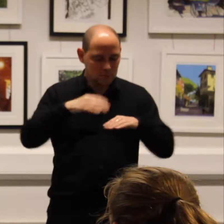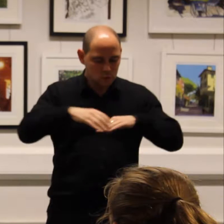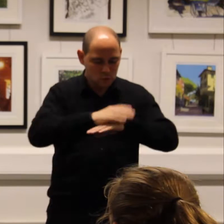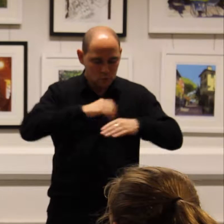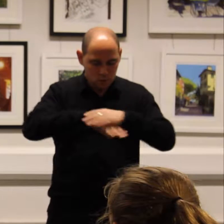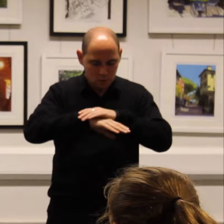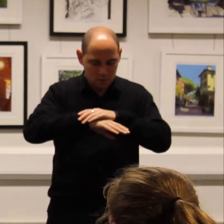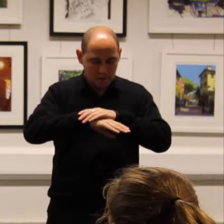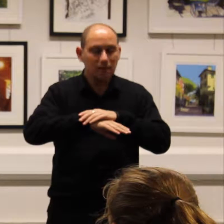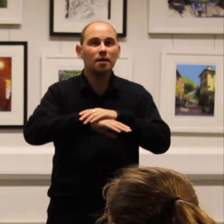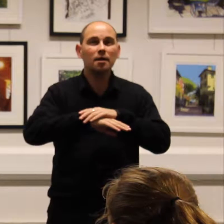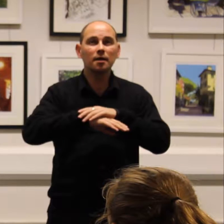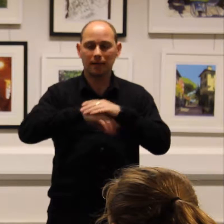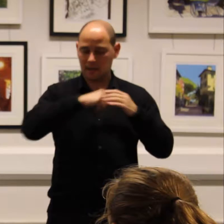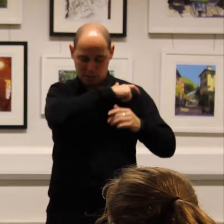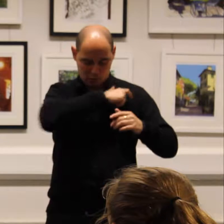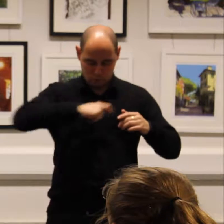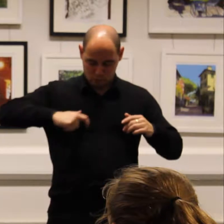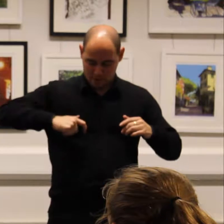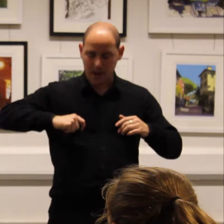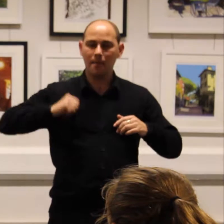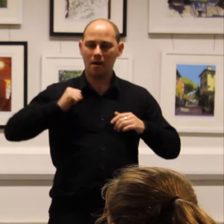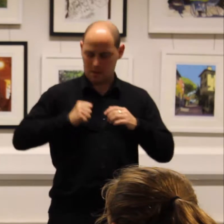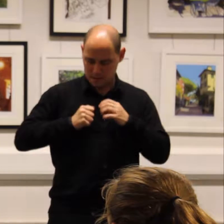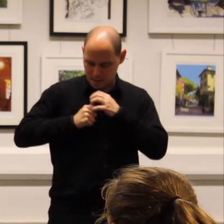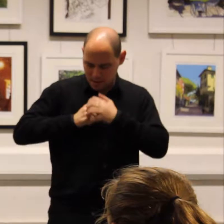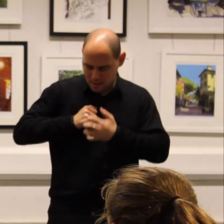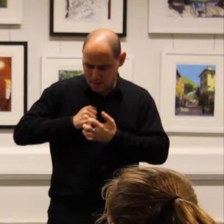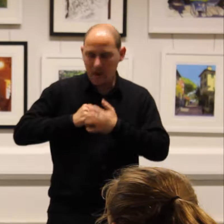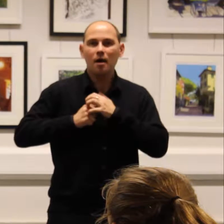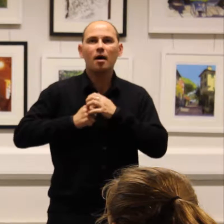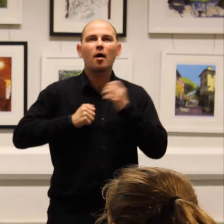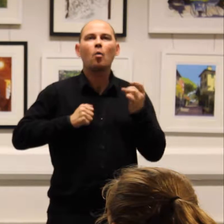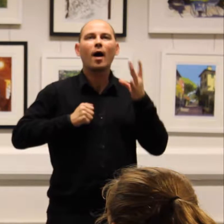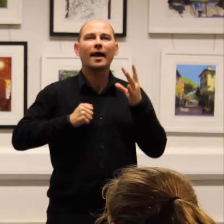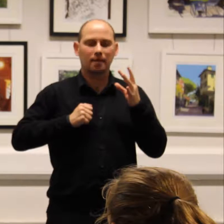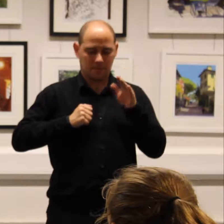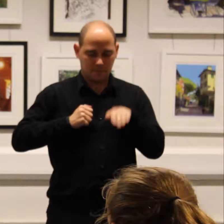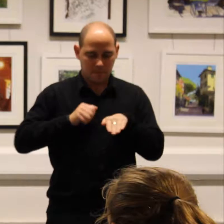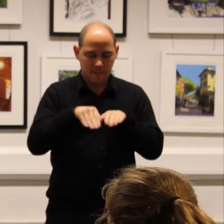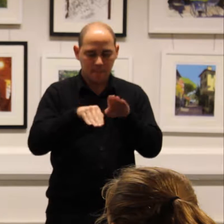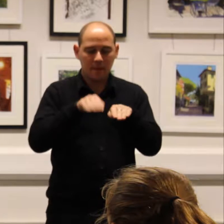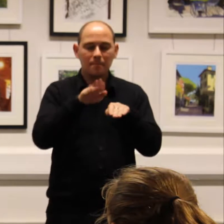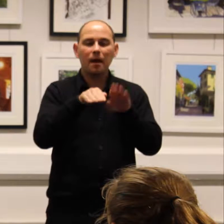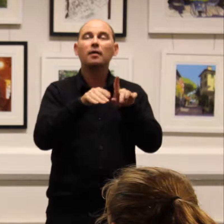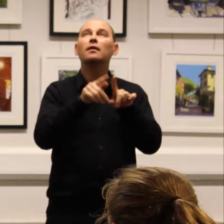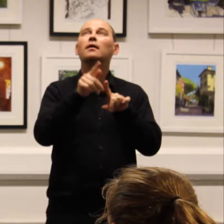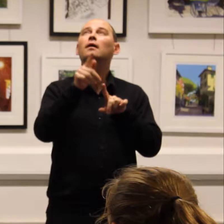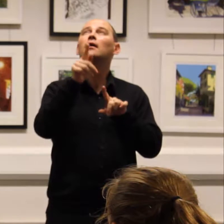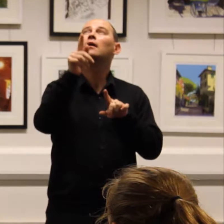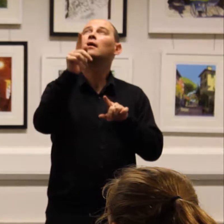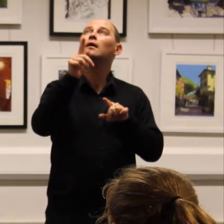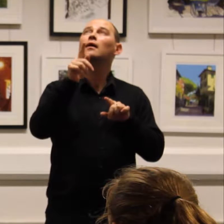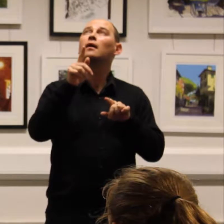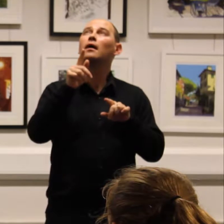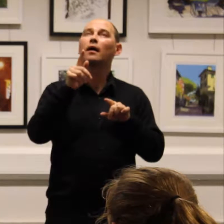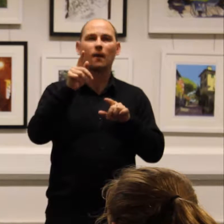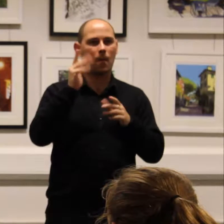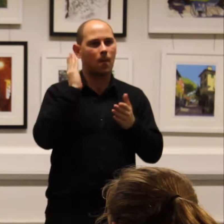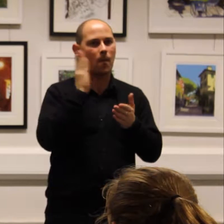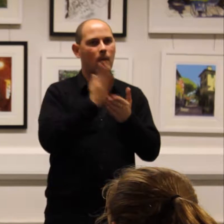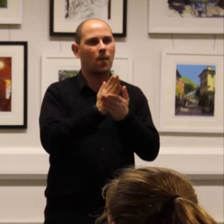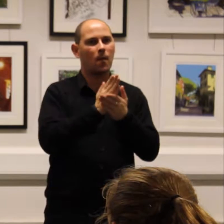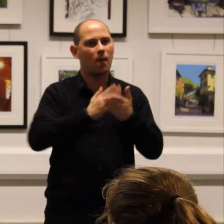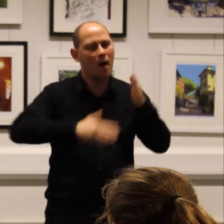knuckles white as he runs, pit-pat, towards the sky. He is